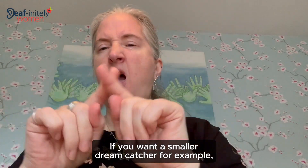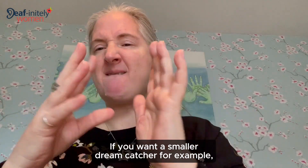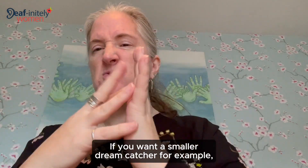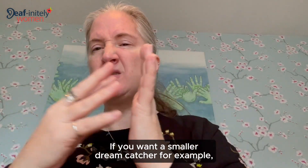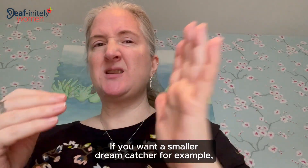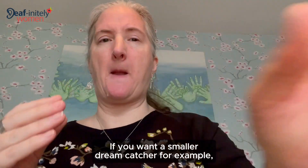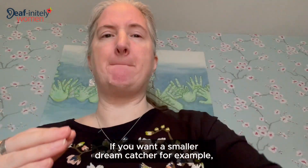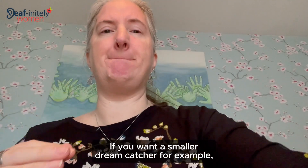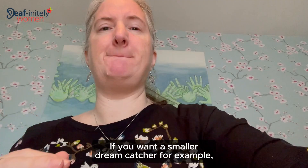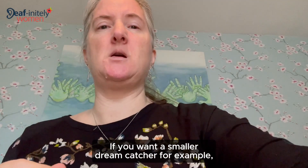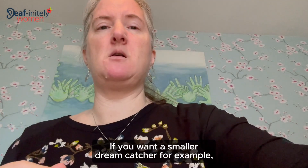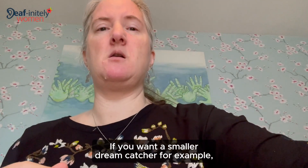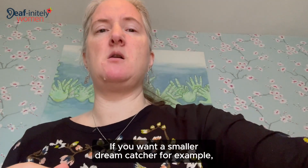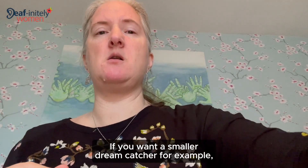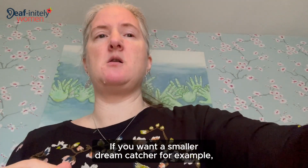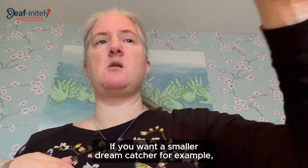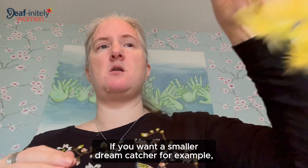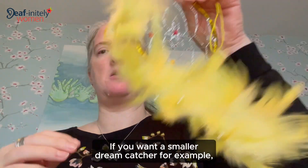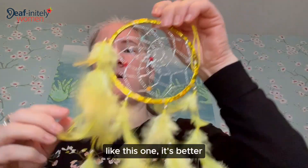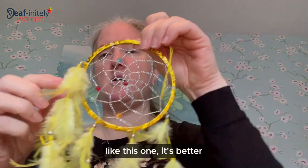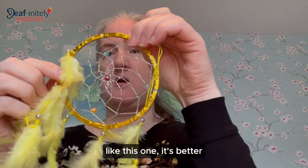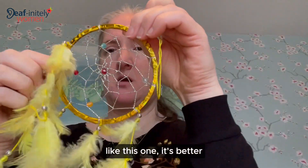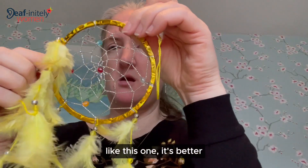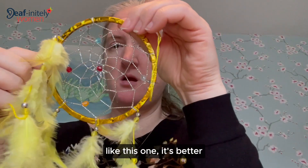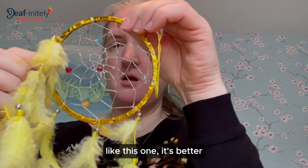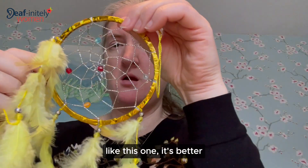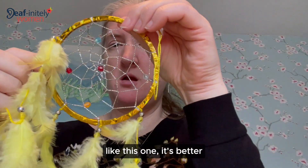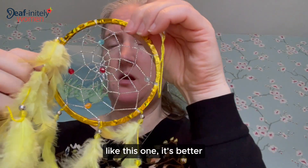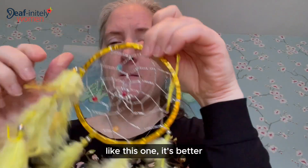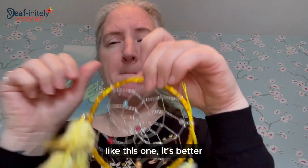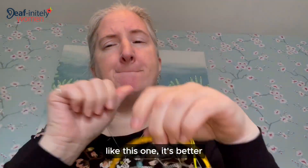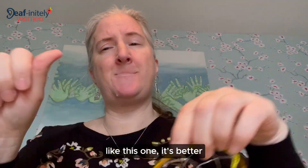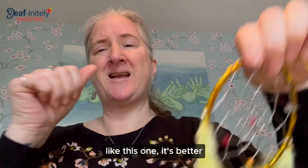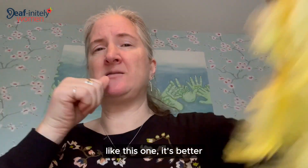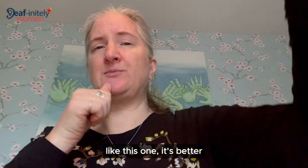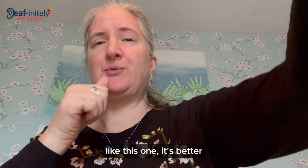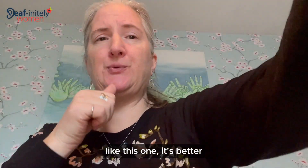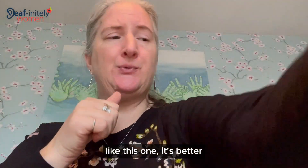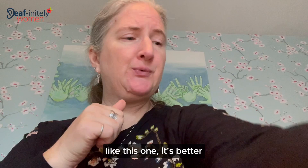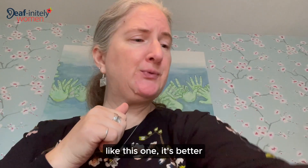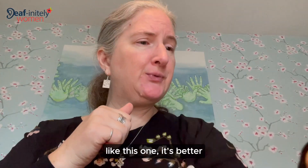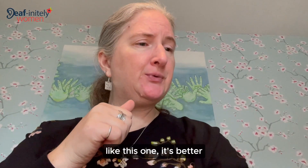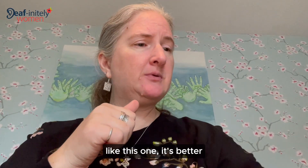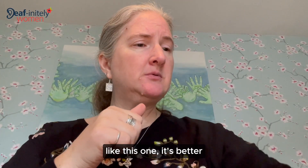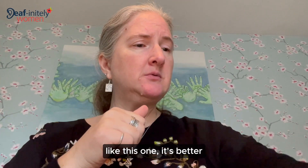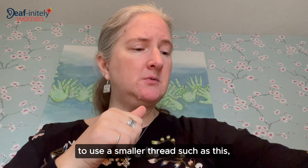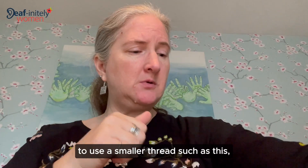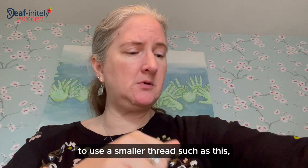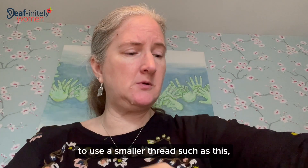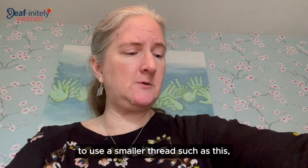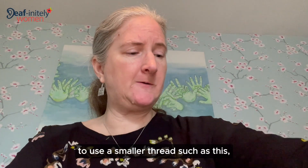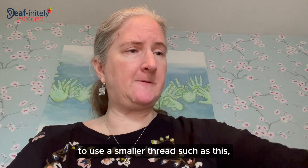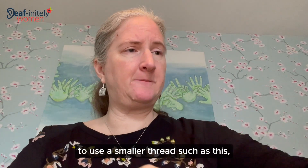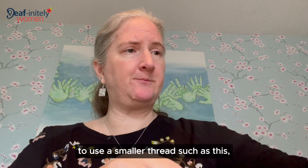smaller dream catcher, for example like this one, it's better to use a smaller